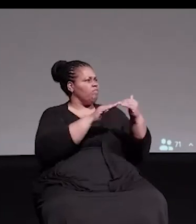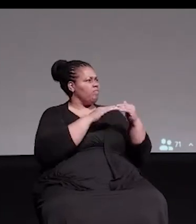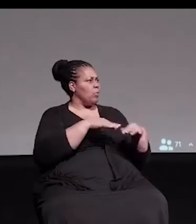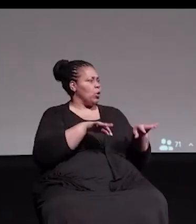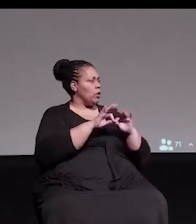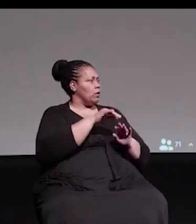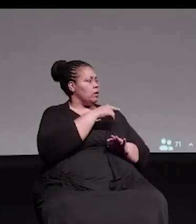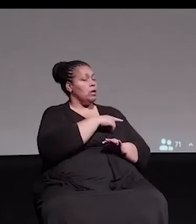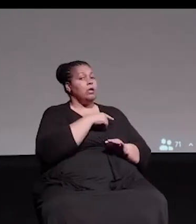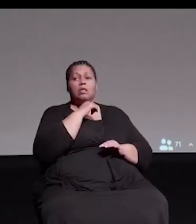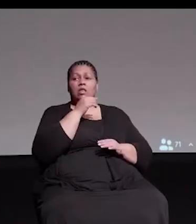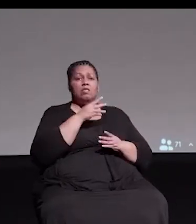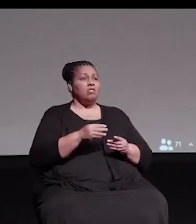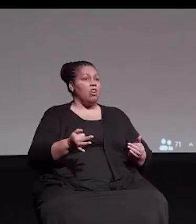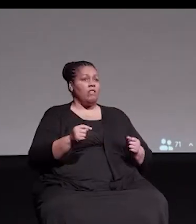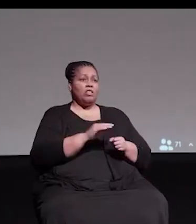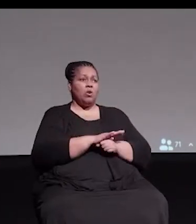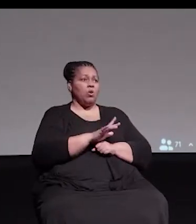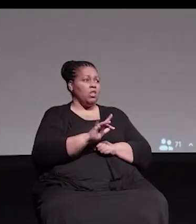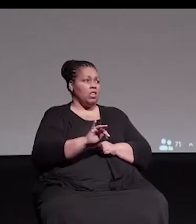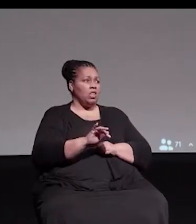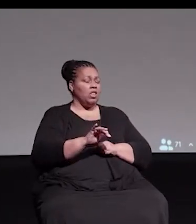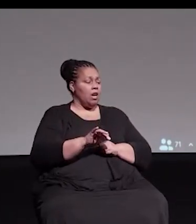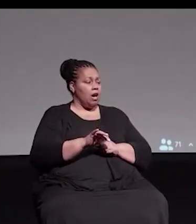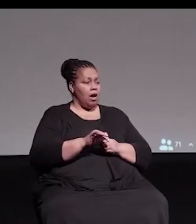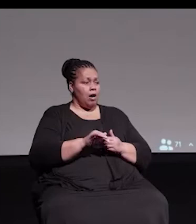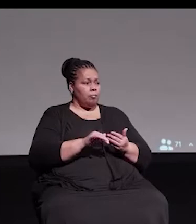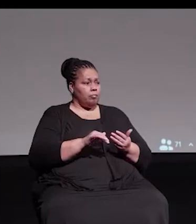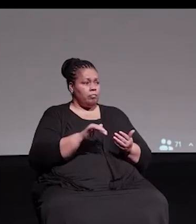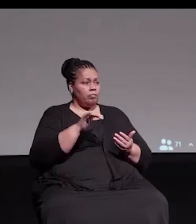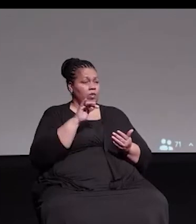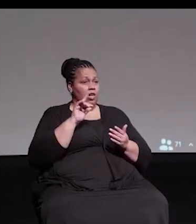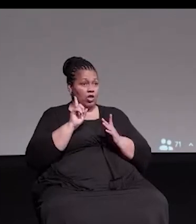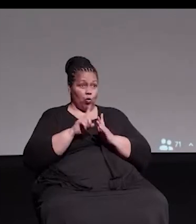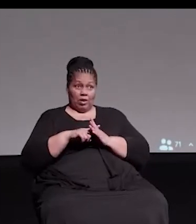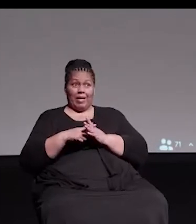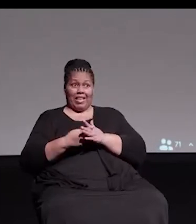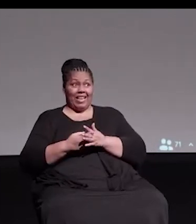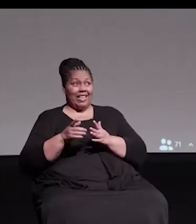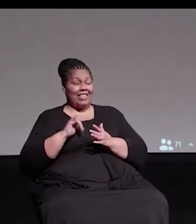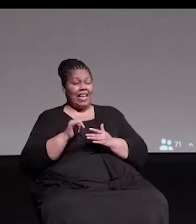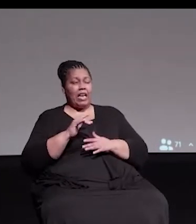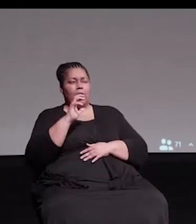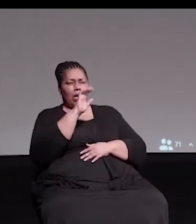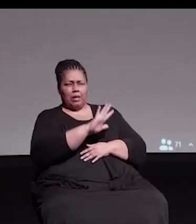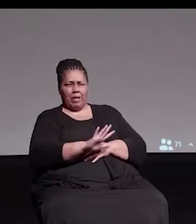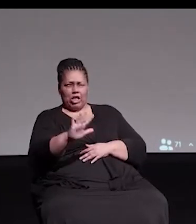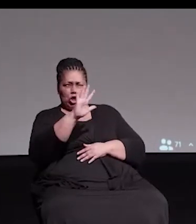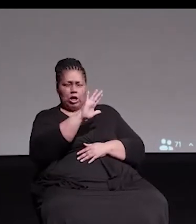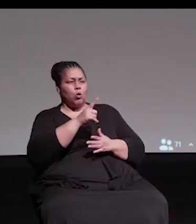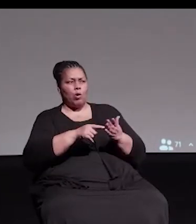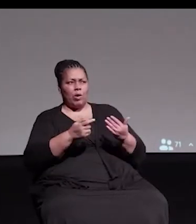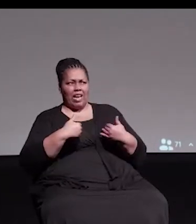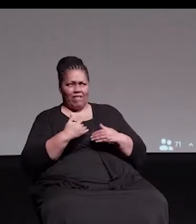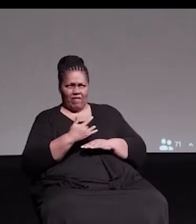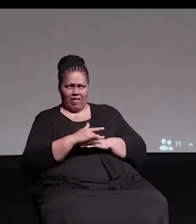Yeah, I think it doesn't solve it completely. As I said, I think towards the beginning of this, it's like an approximation. It's what we have